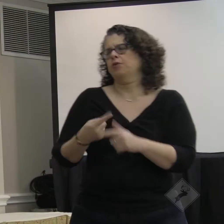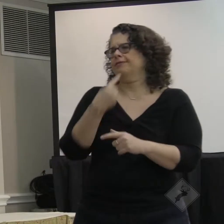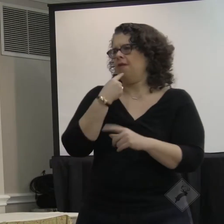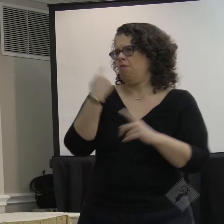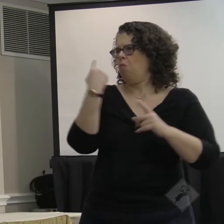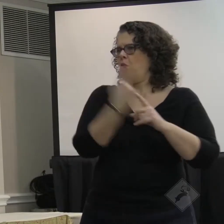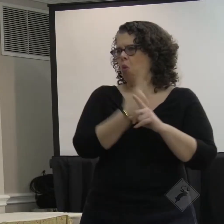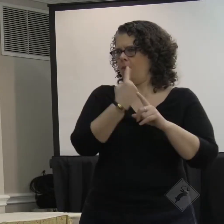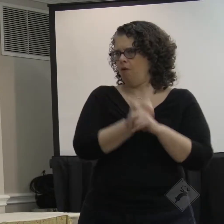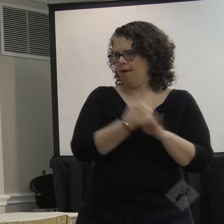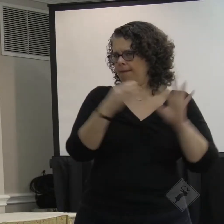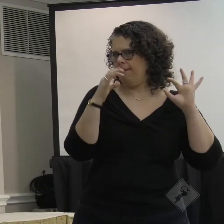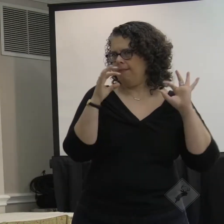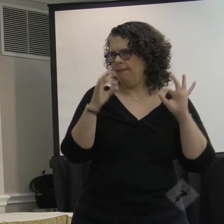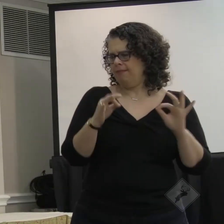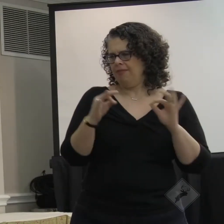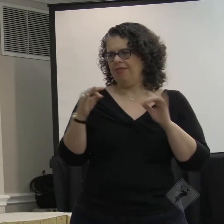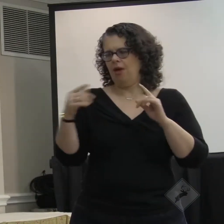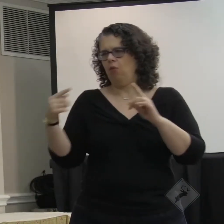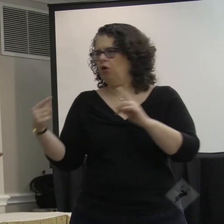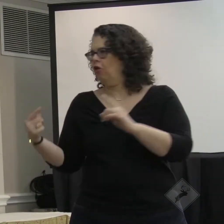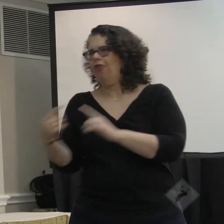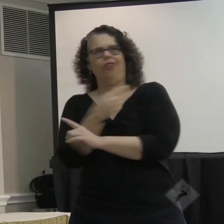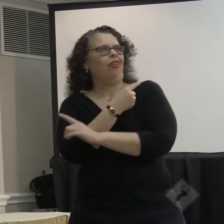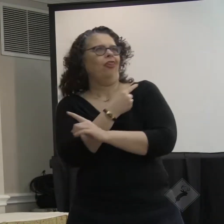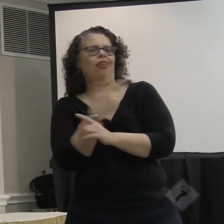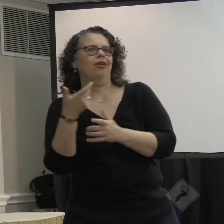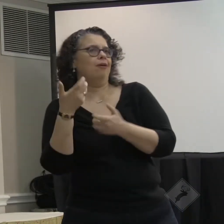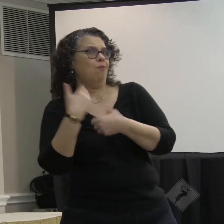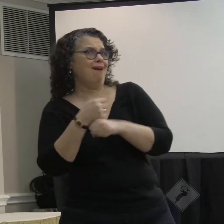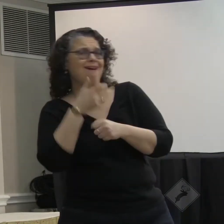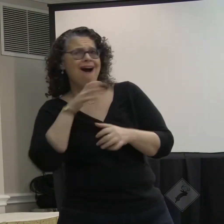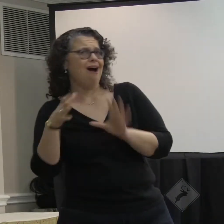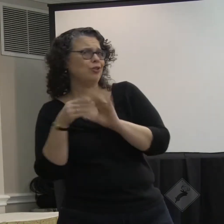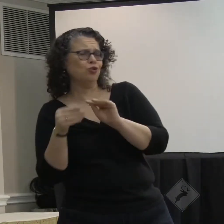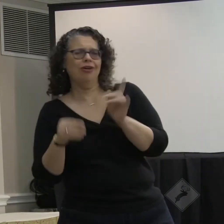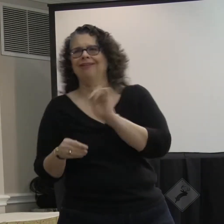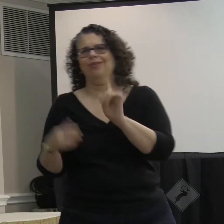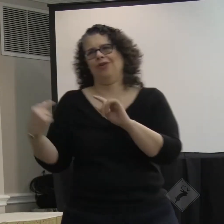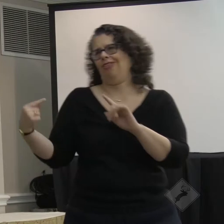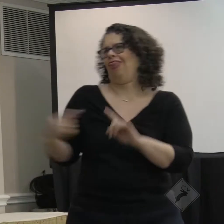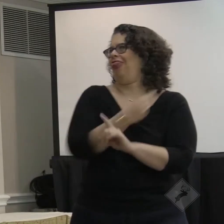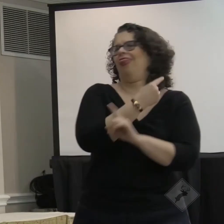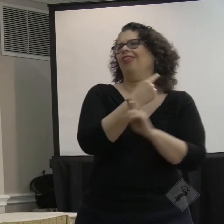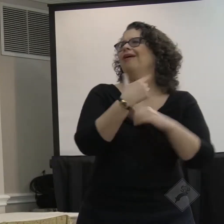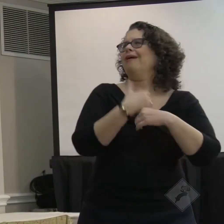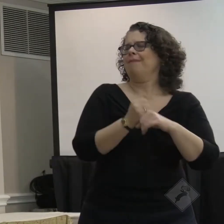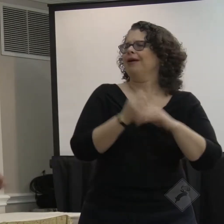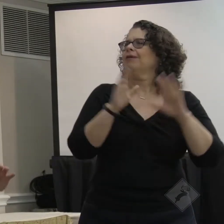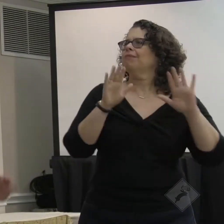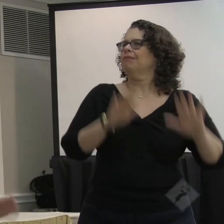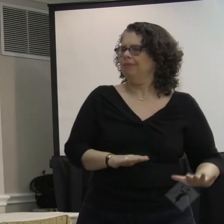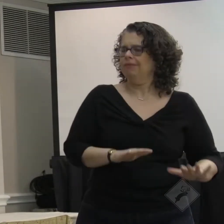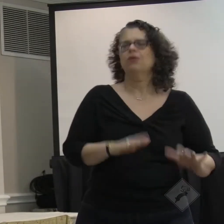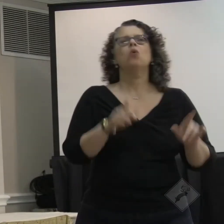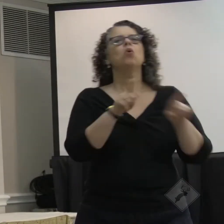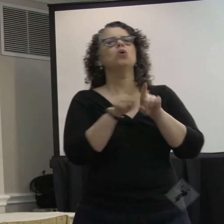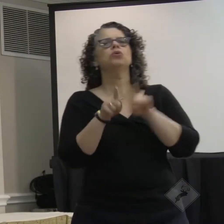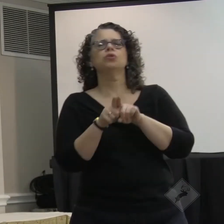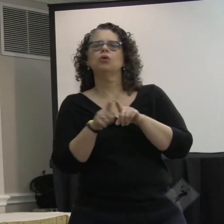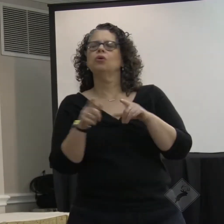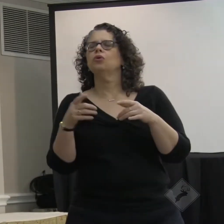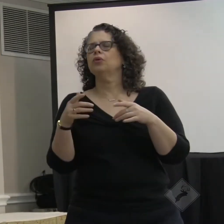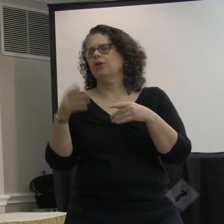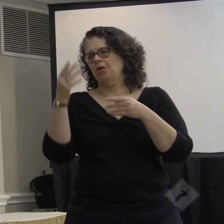soundbite that will counter what it is that they're trying to do. And it also can let you know if you need to just bring the interview